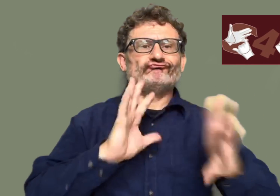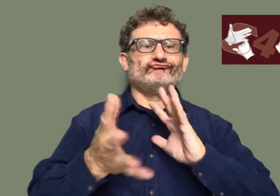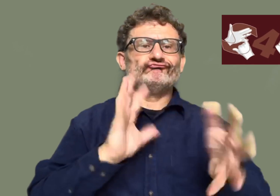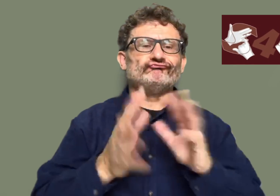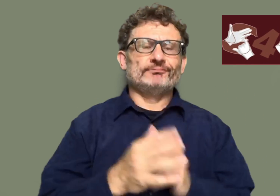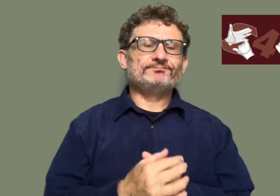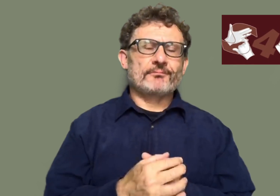Language.